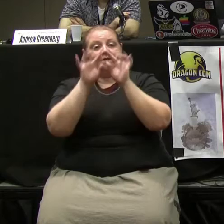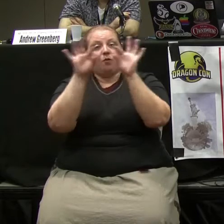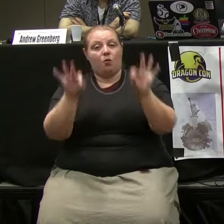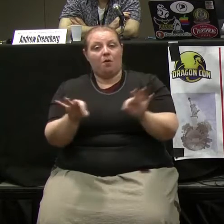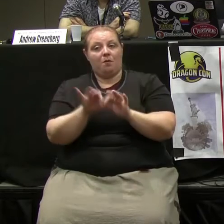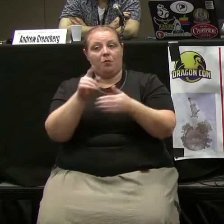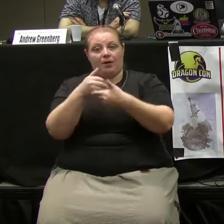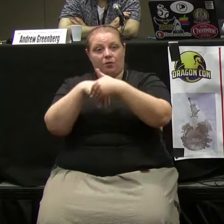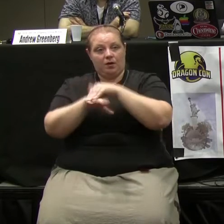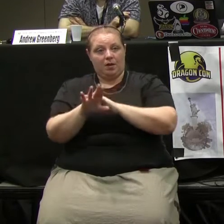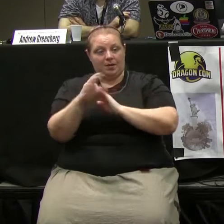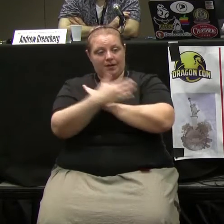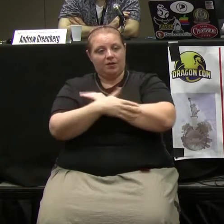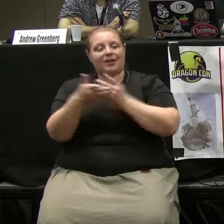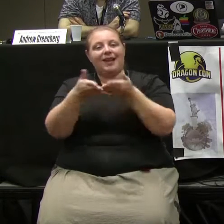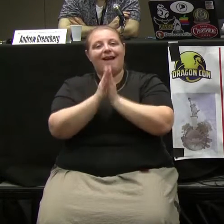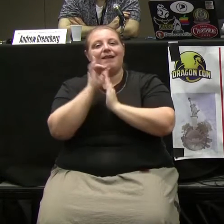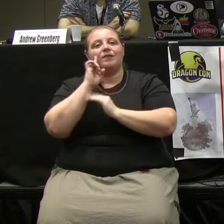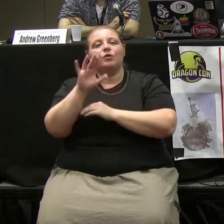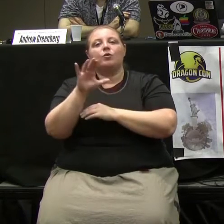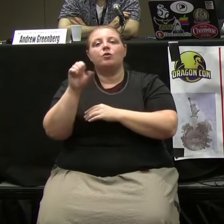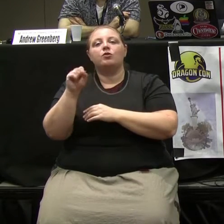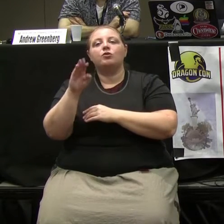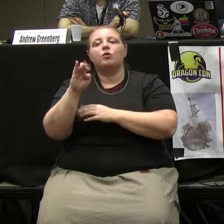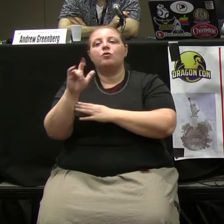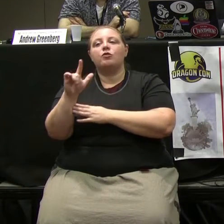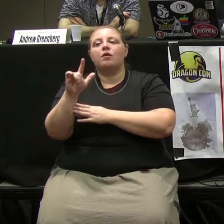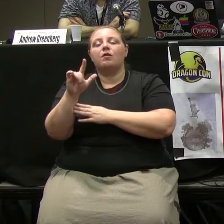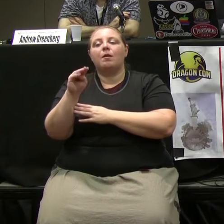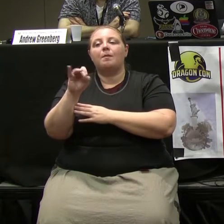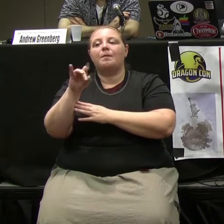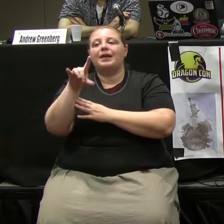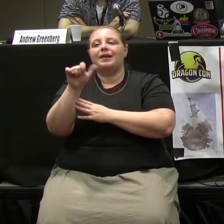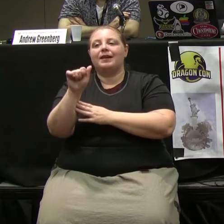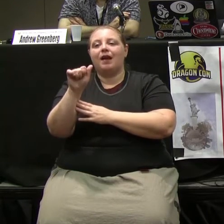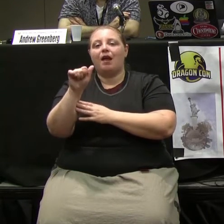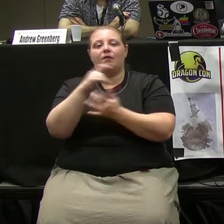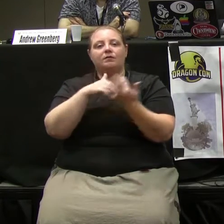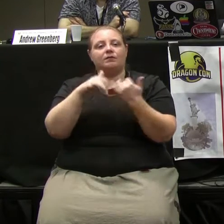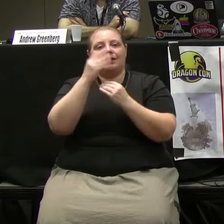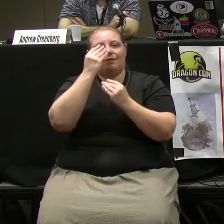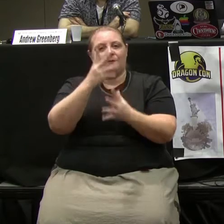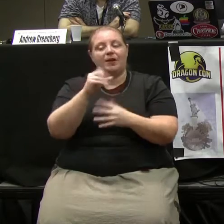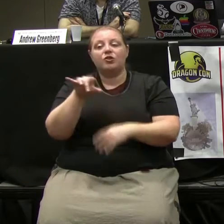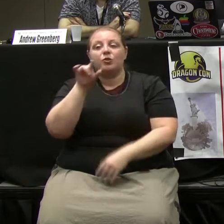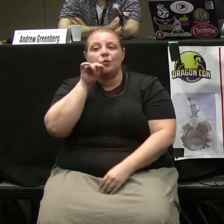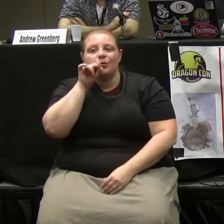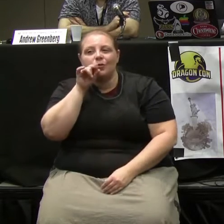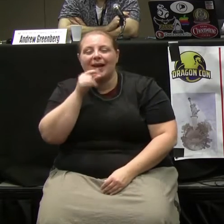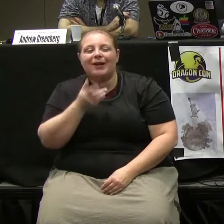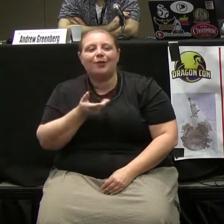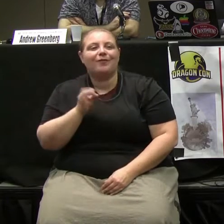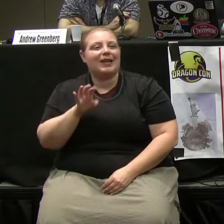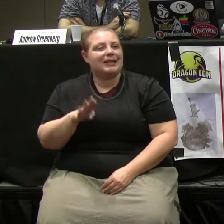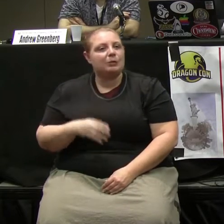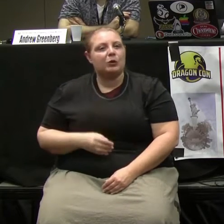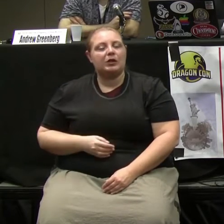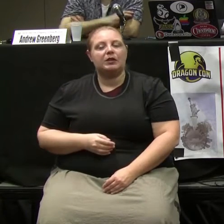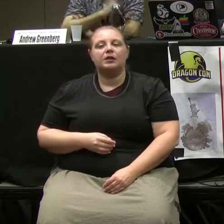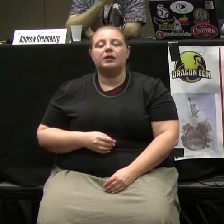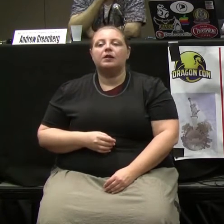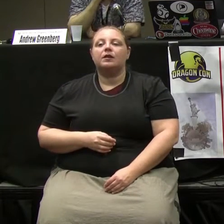country to ask for your social media information and to ask for your like Twitter profile, your Twitter handle.